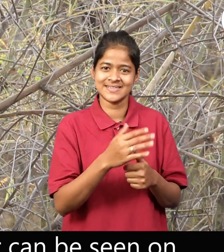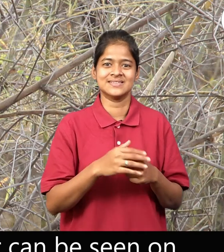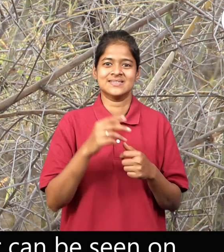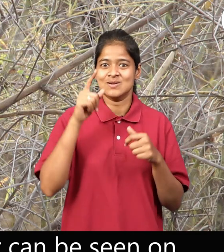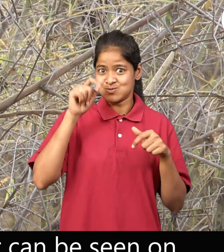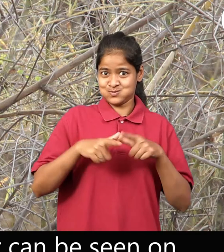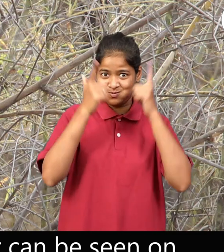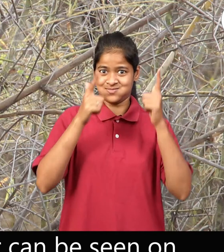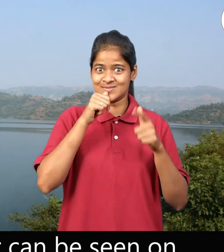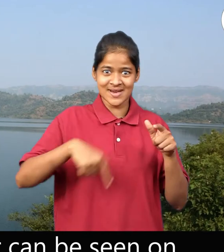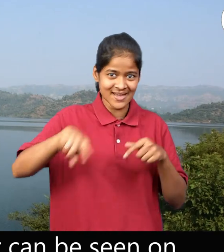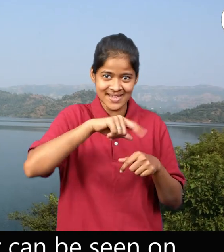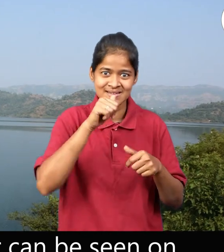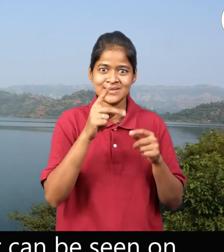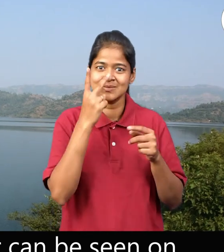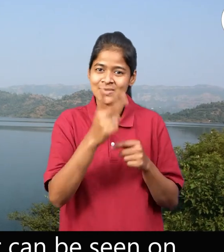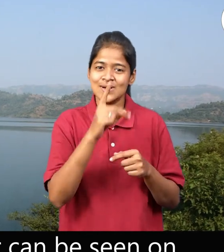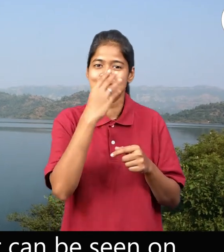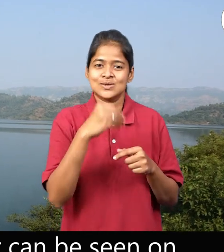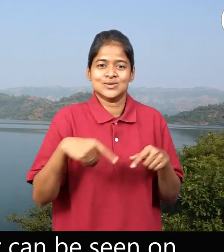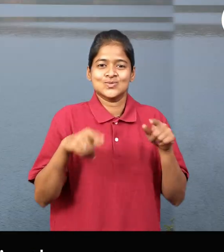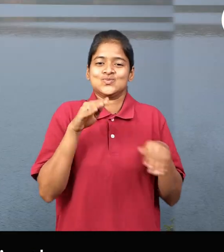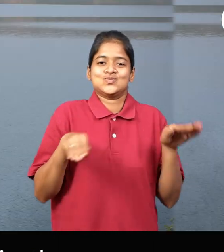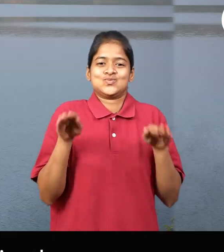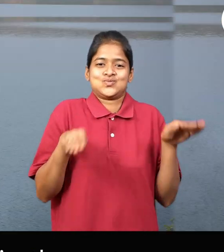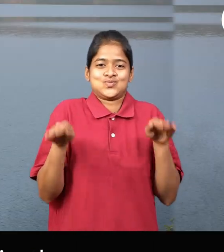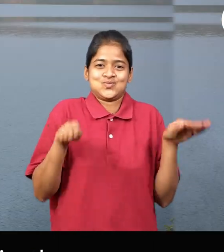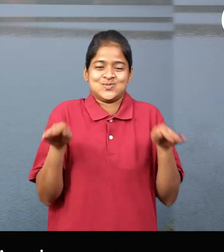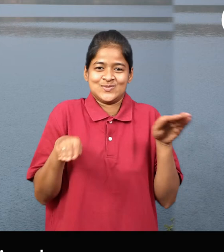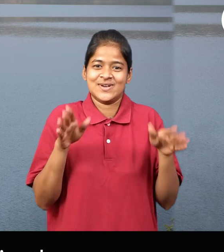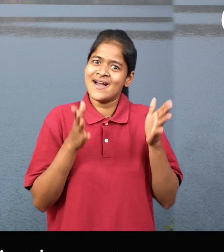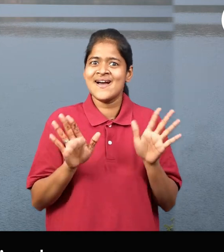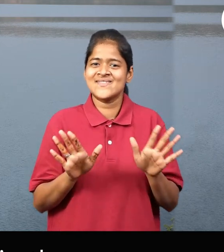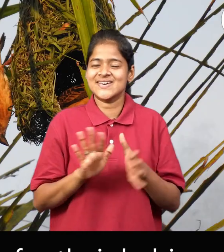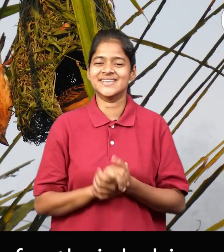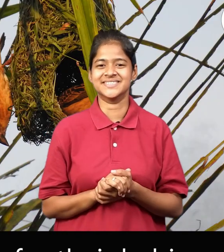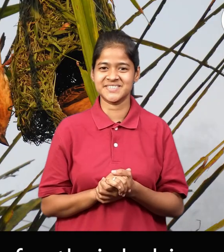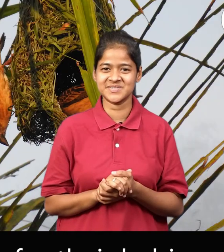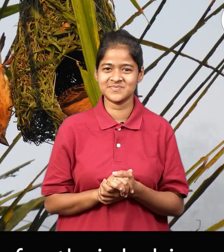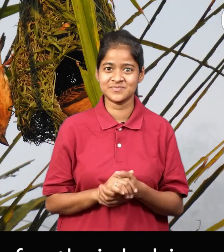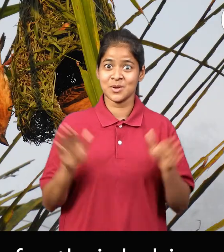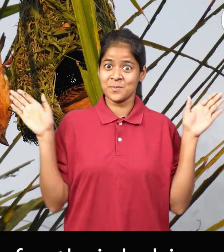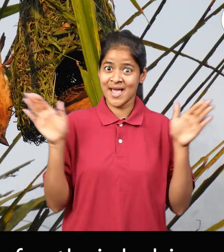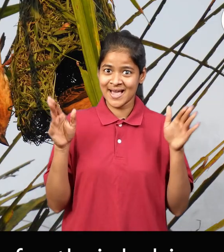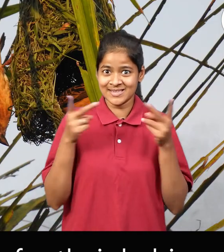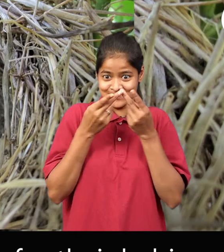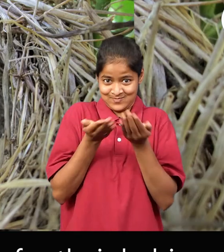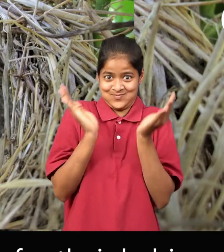can be seen on the tree and near the pond ducks are in the water birds make nests for their